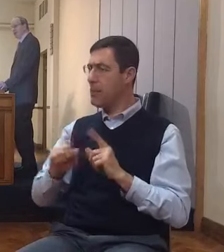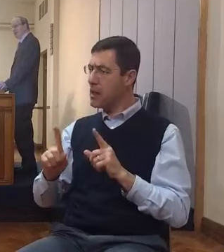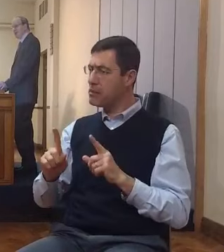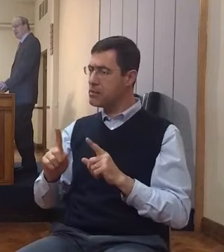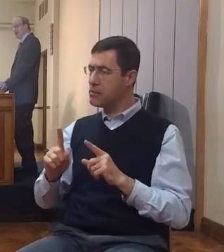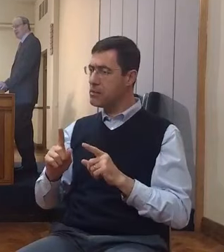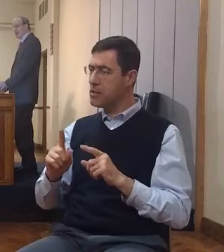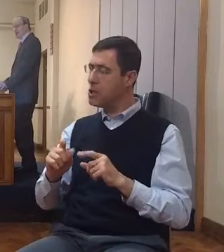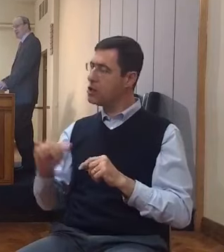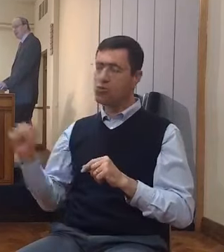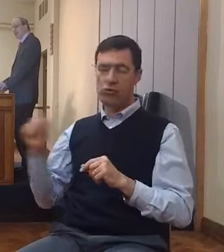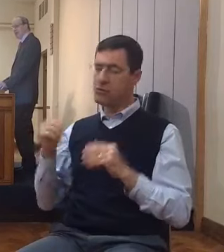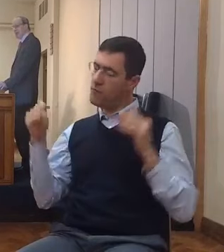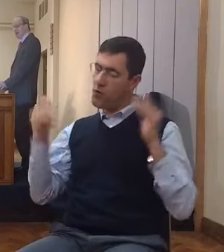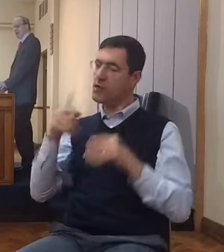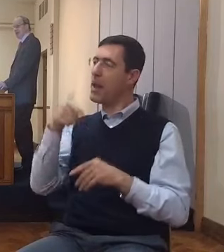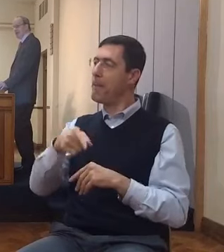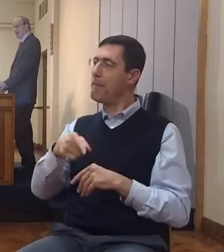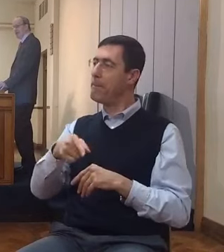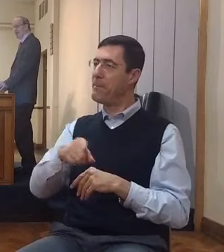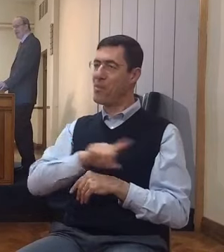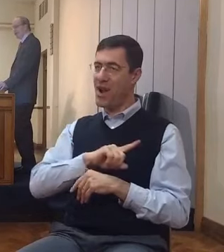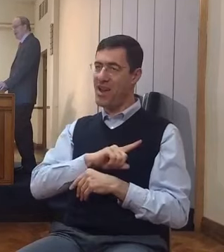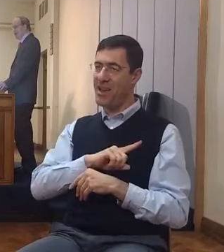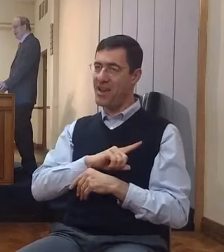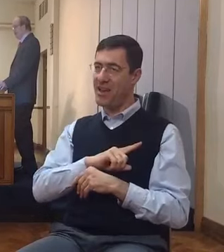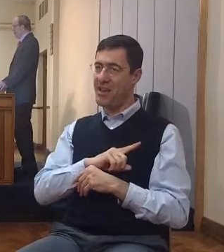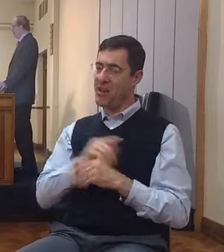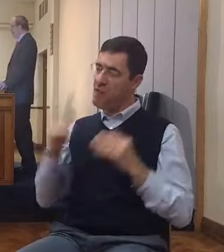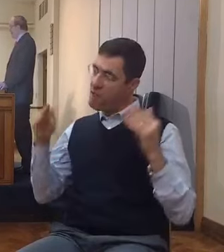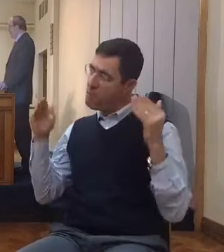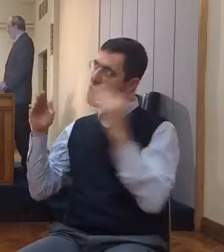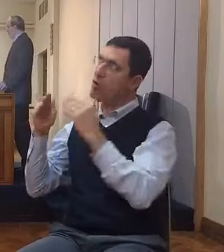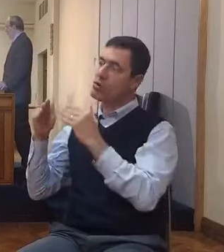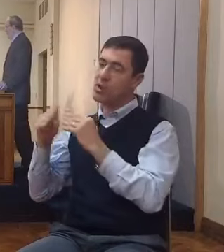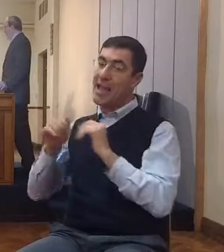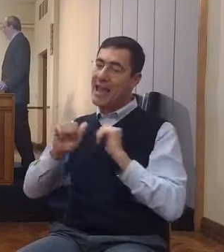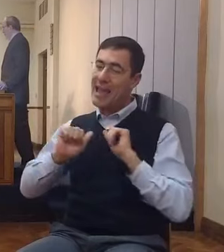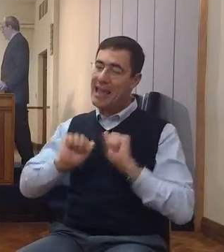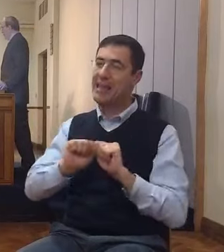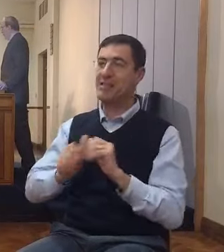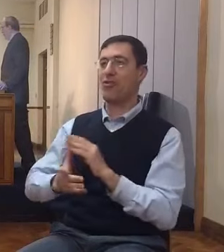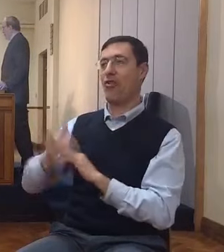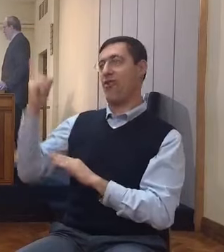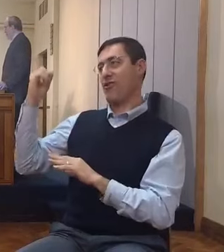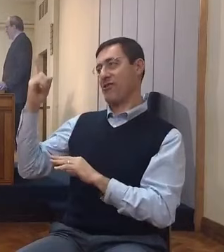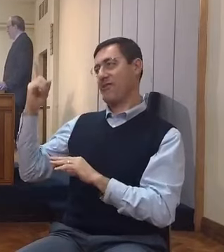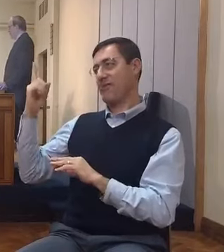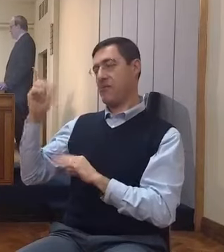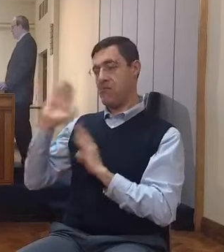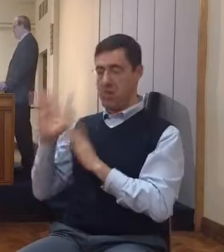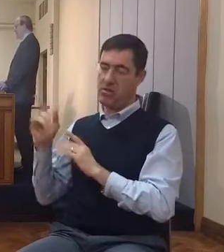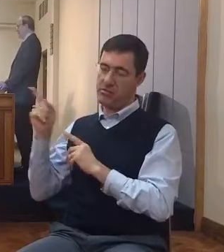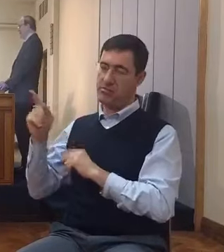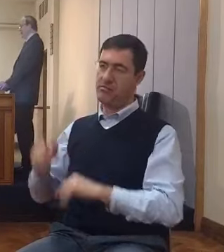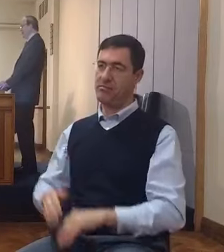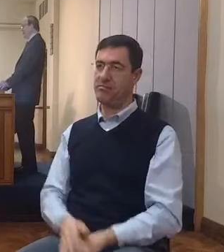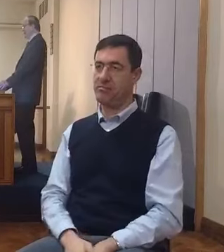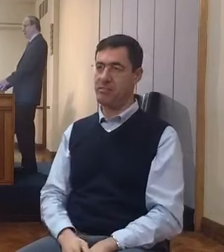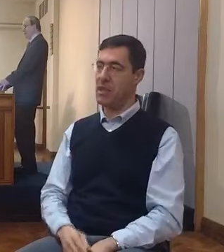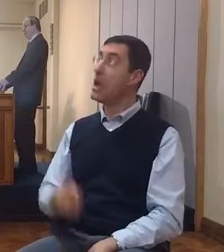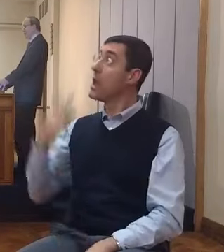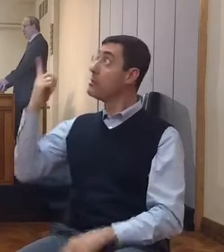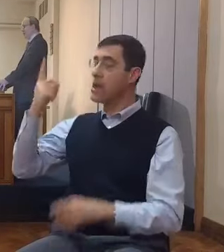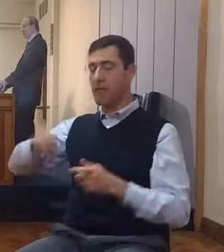should think. It's God who does these things. The instrument could be anyone who God raised up